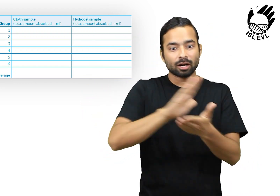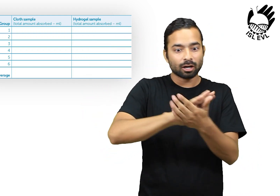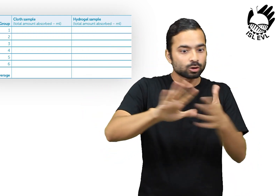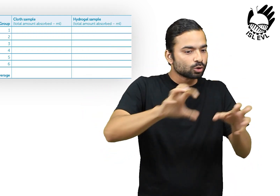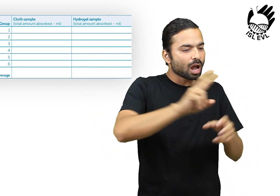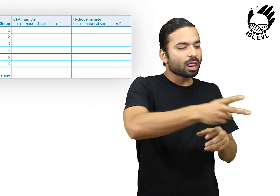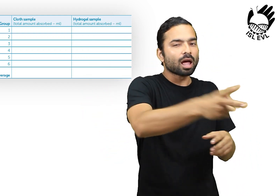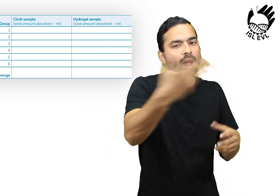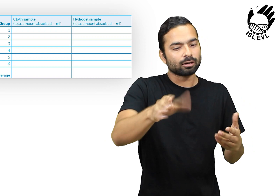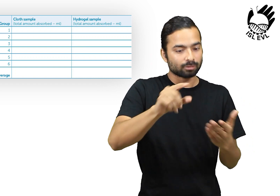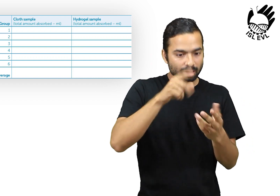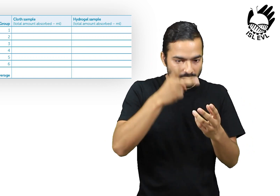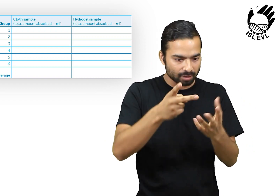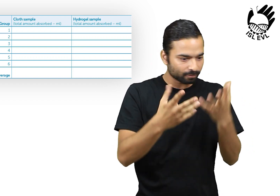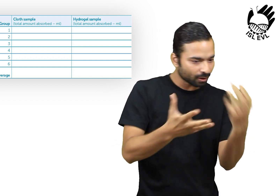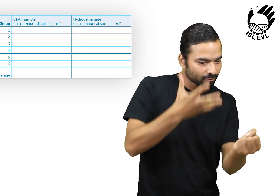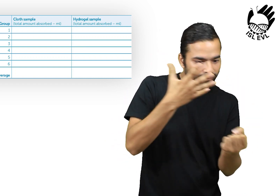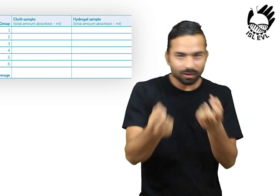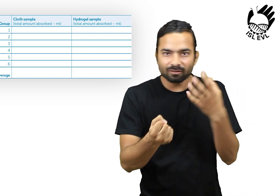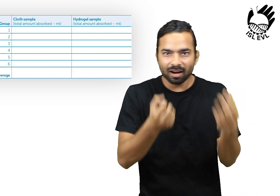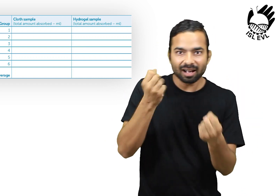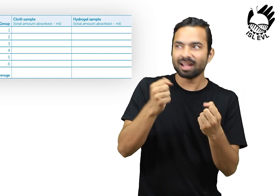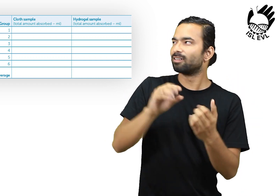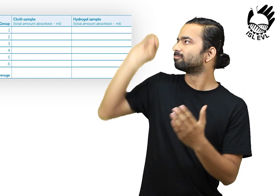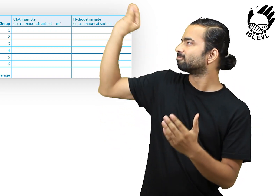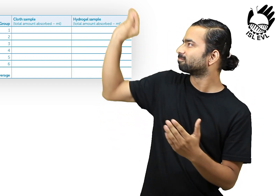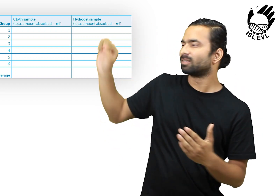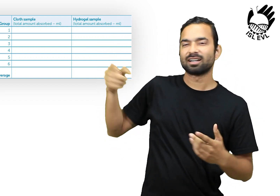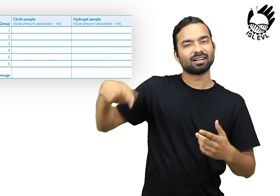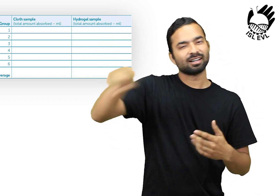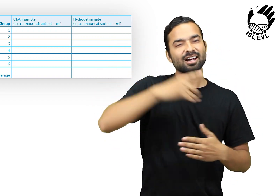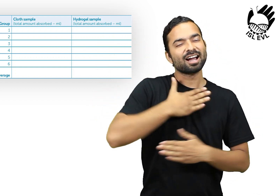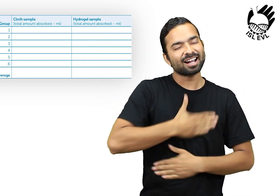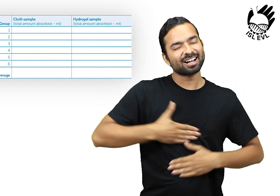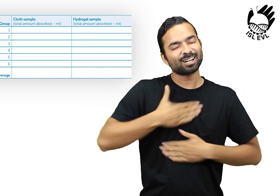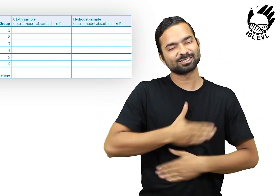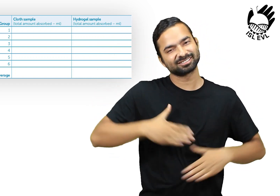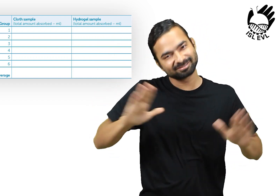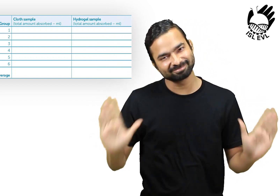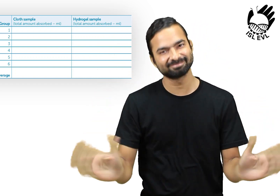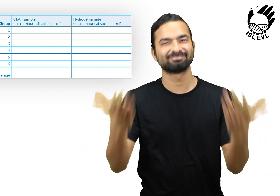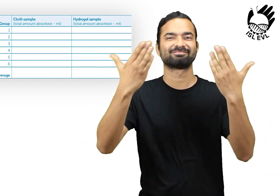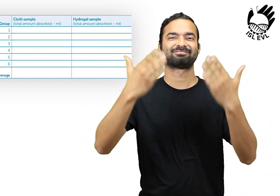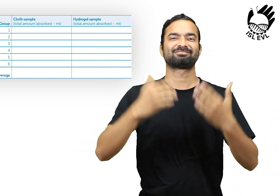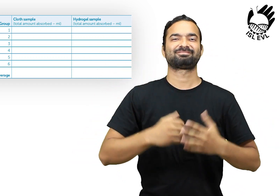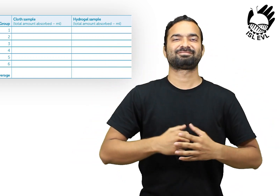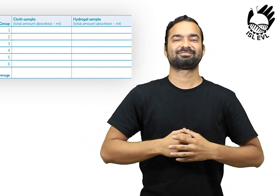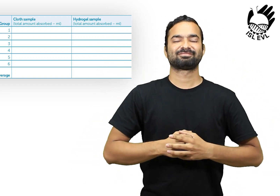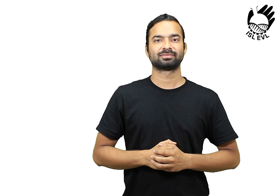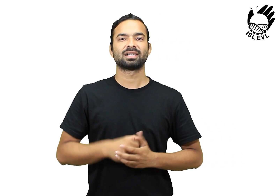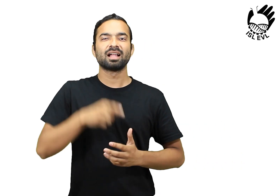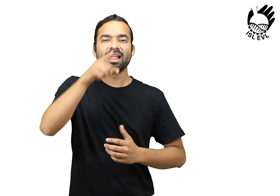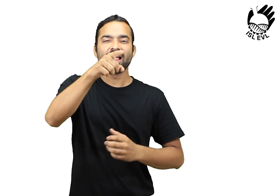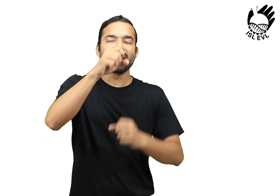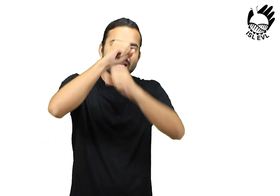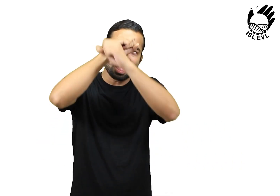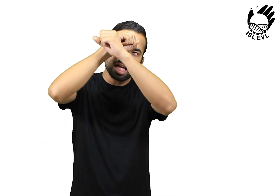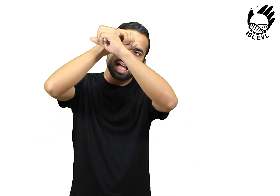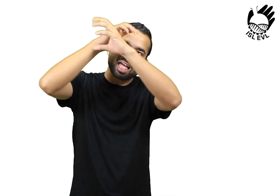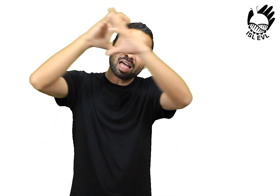5. The second column has the amount of water absorbed by the cloth sample. And the third column has the amount